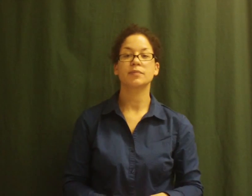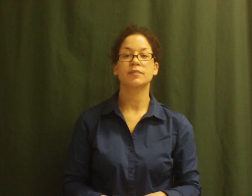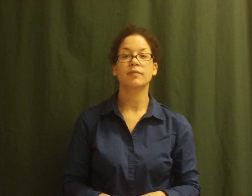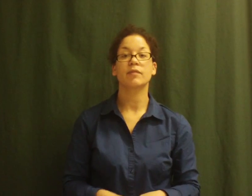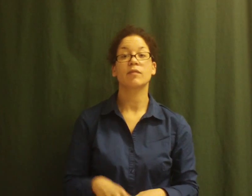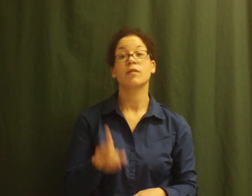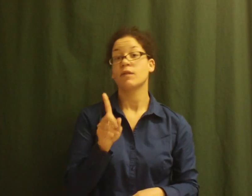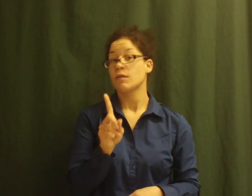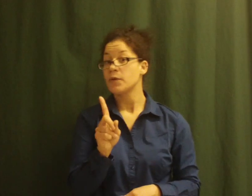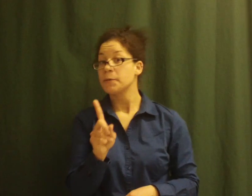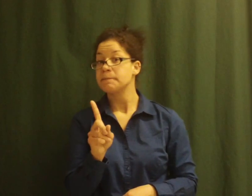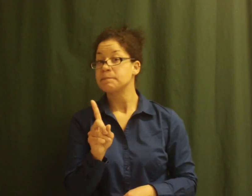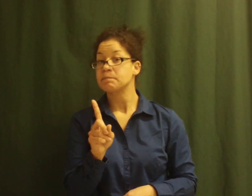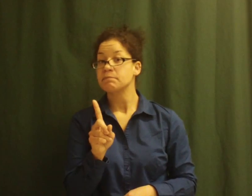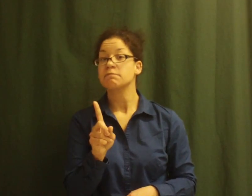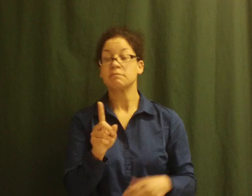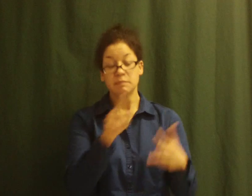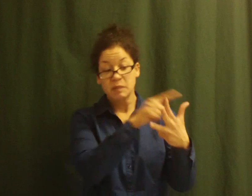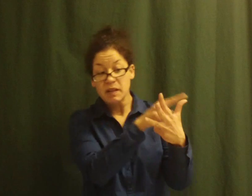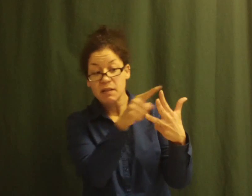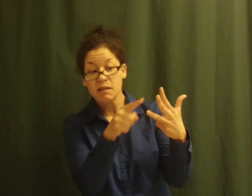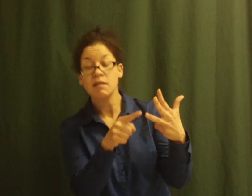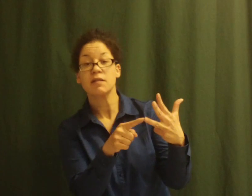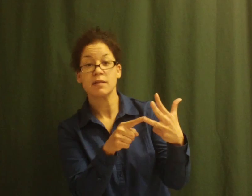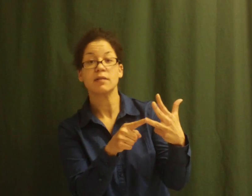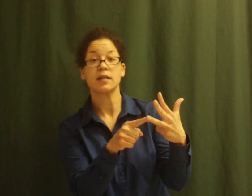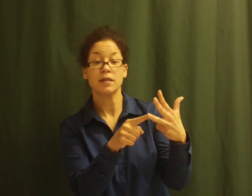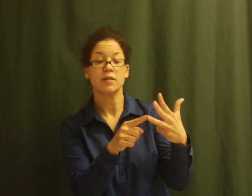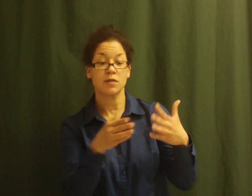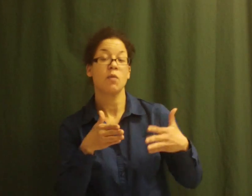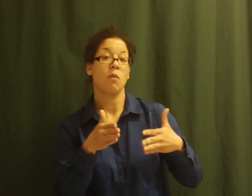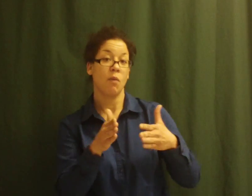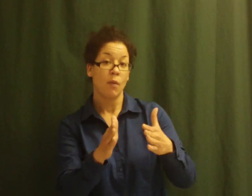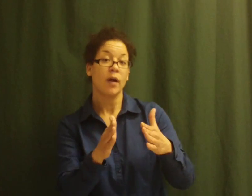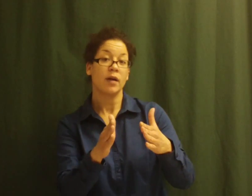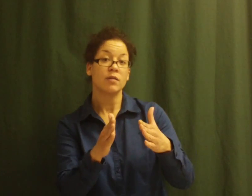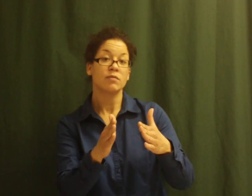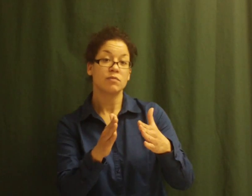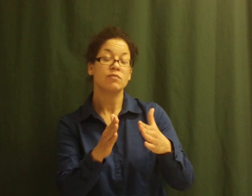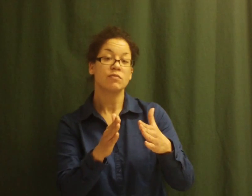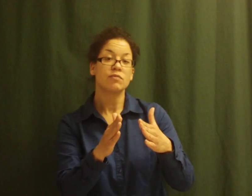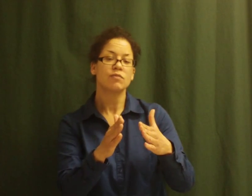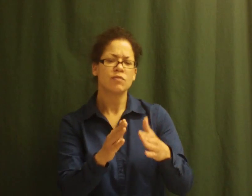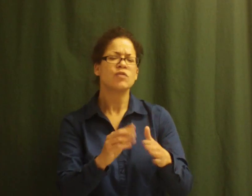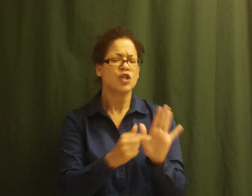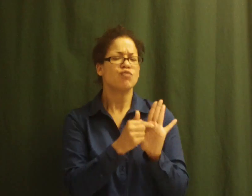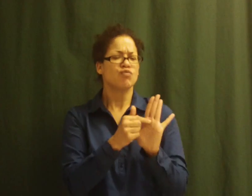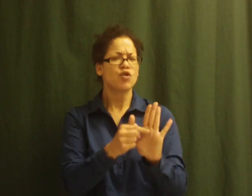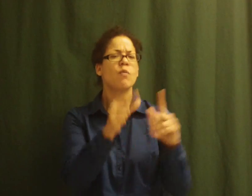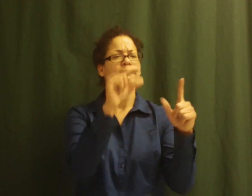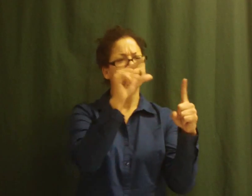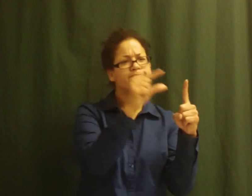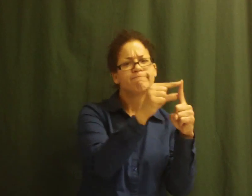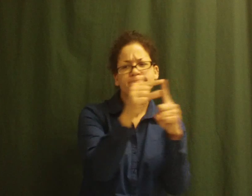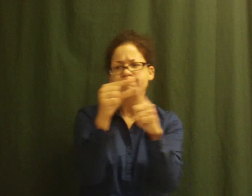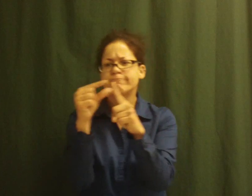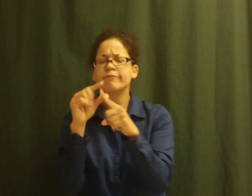Although these standards provide a vocabulary for thinking about how to